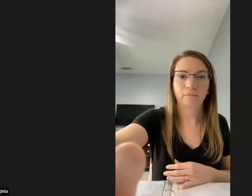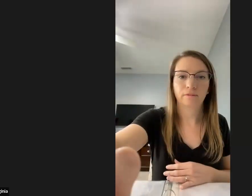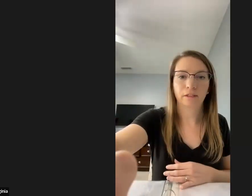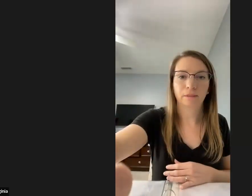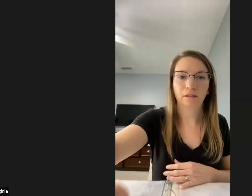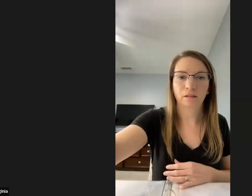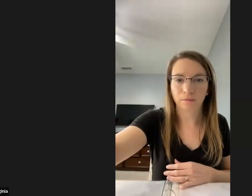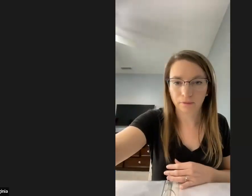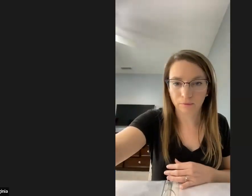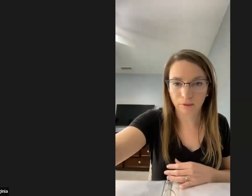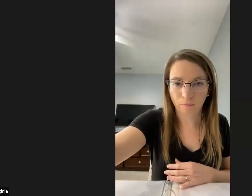I can make it come up. There we go.